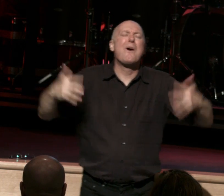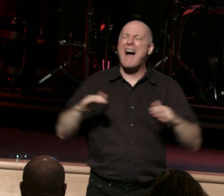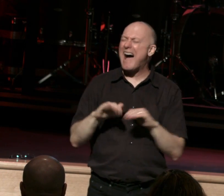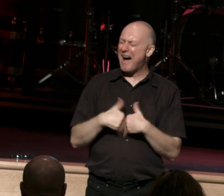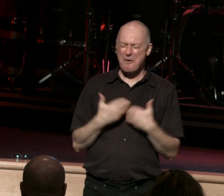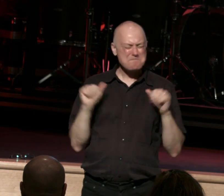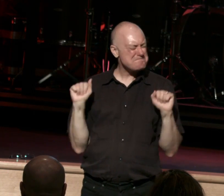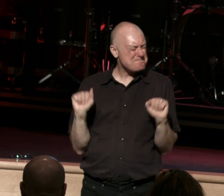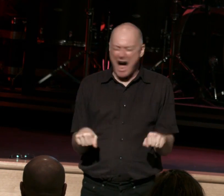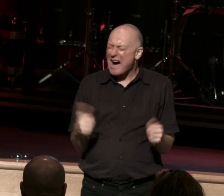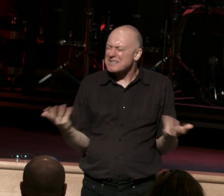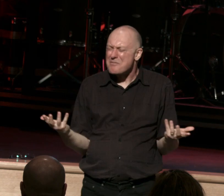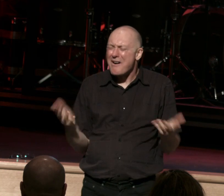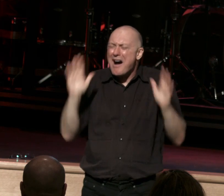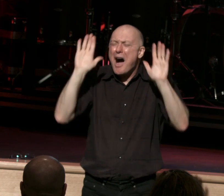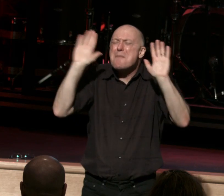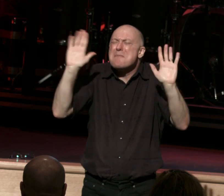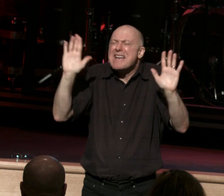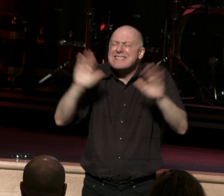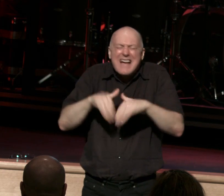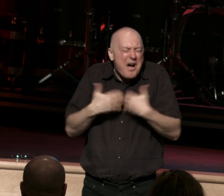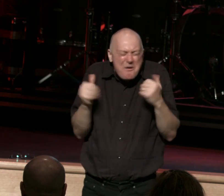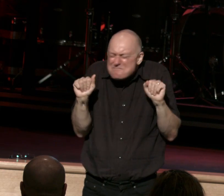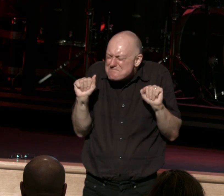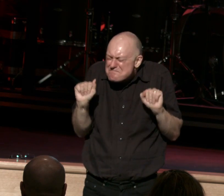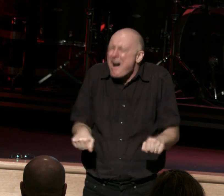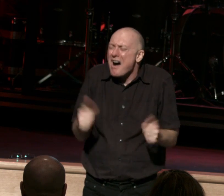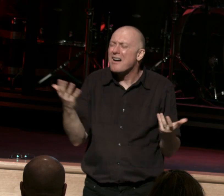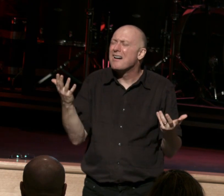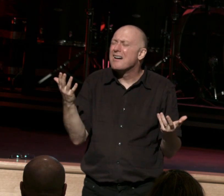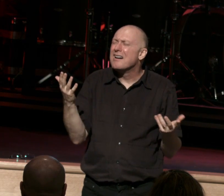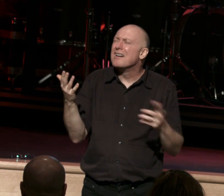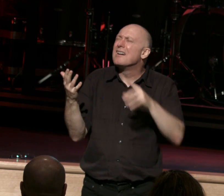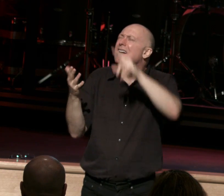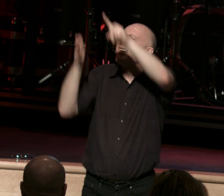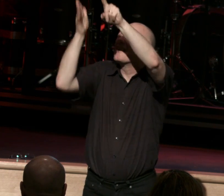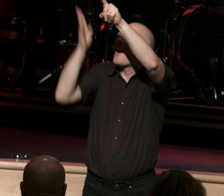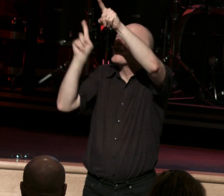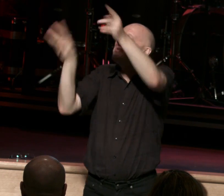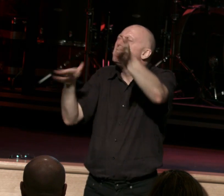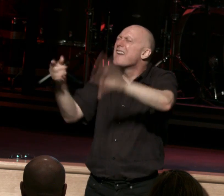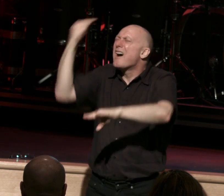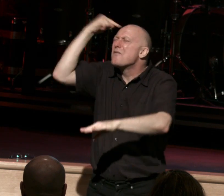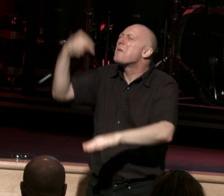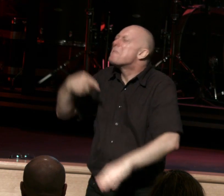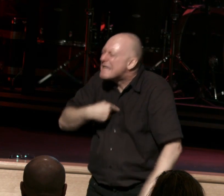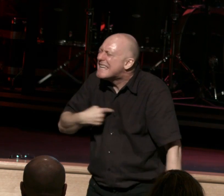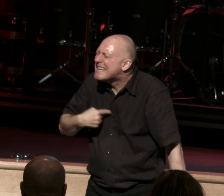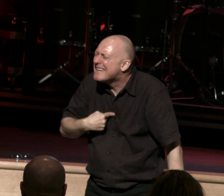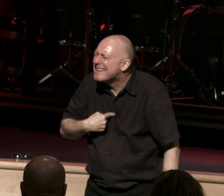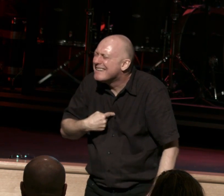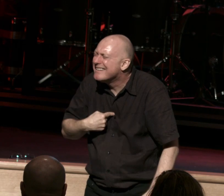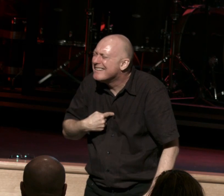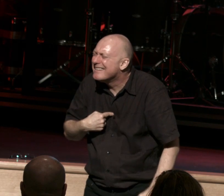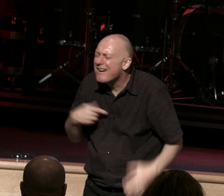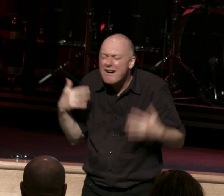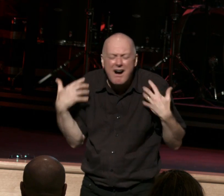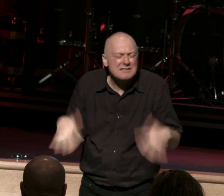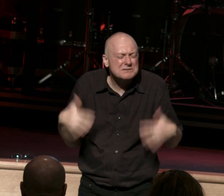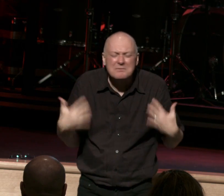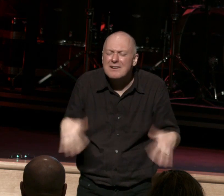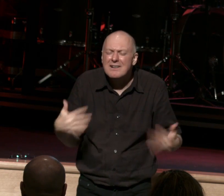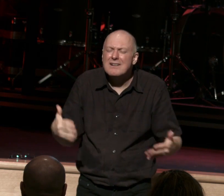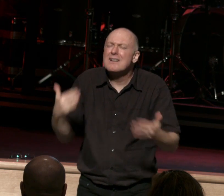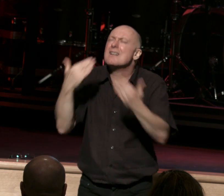awesome. How can it be? Amazing, how can it be that Thou, my God, has died for me?